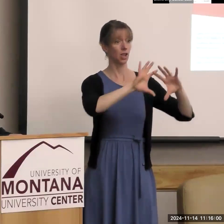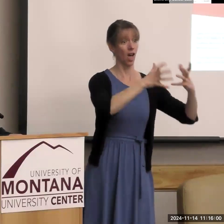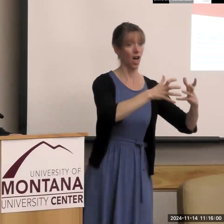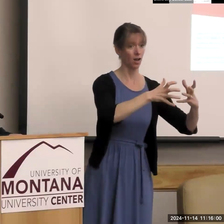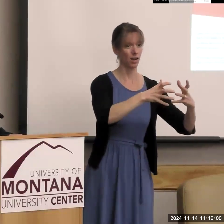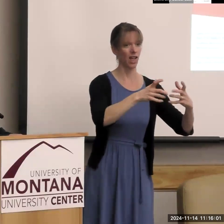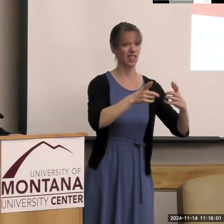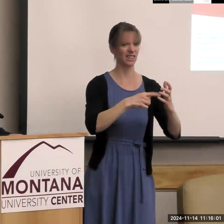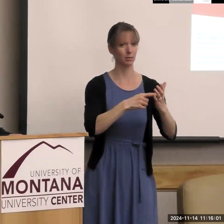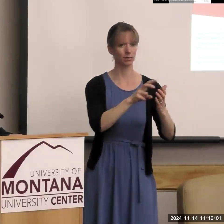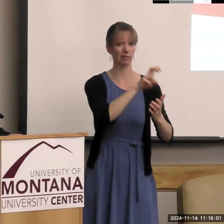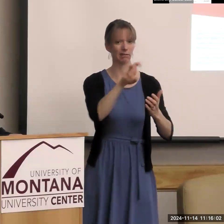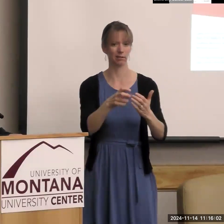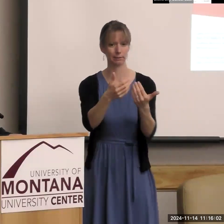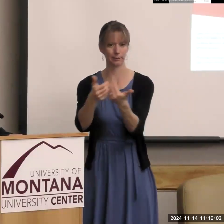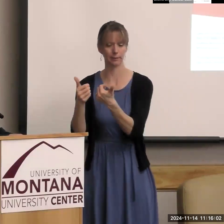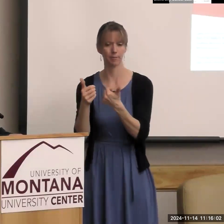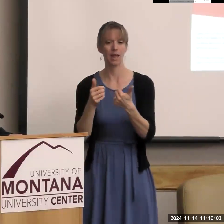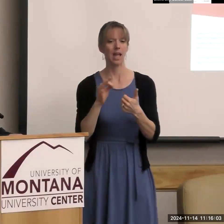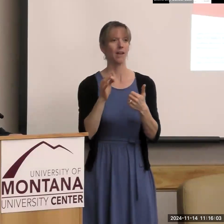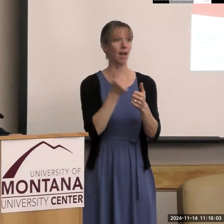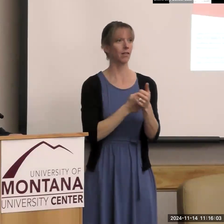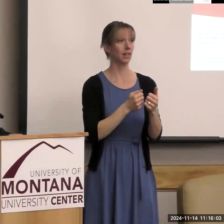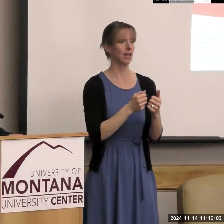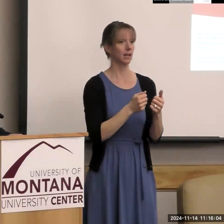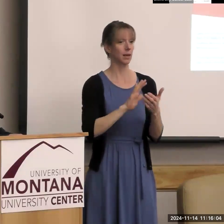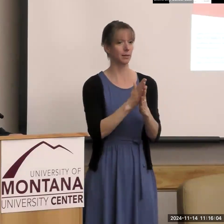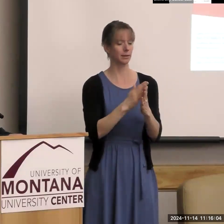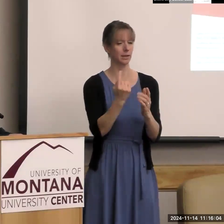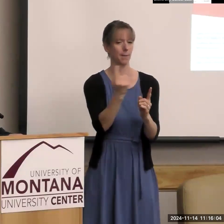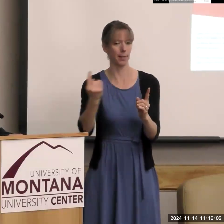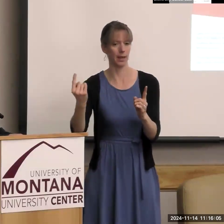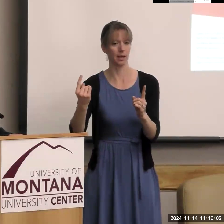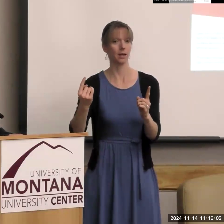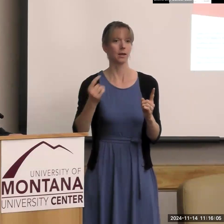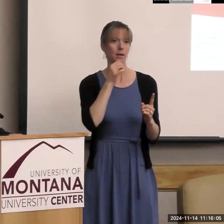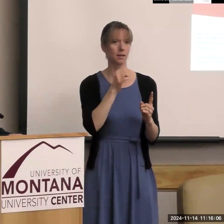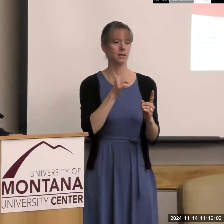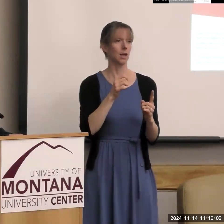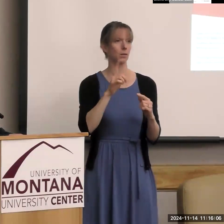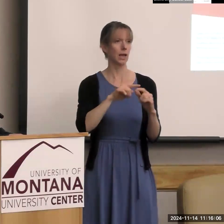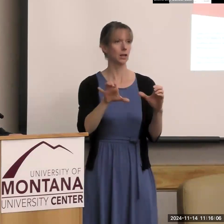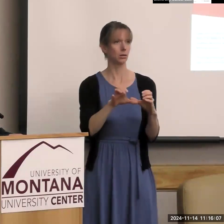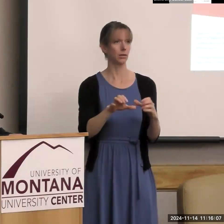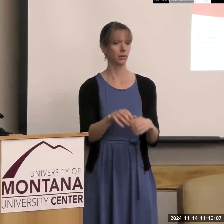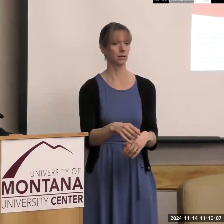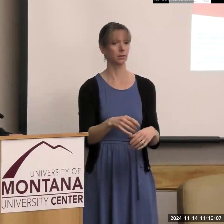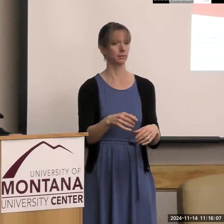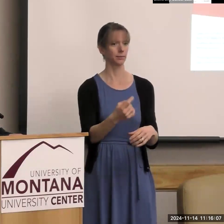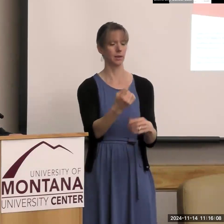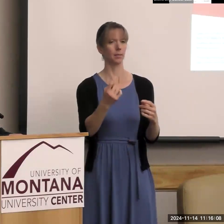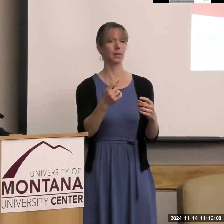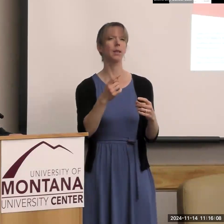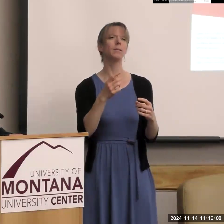oftentimes if everything is something, then we lose the specificity to do anything with it. Right? We